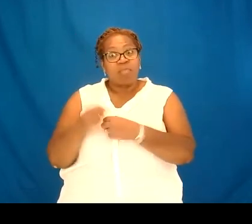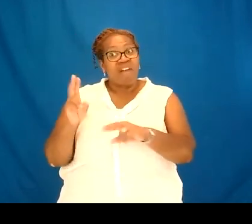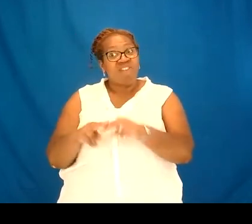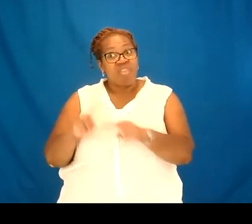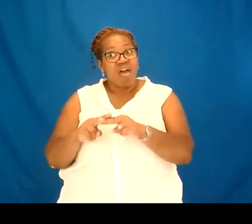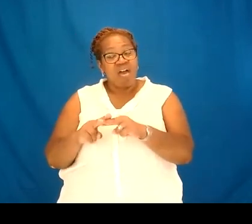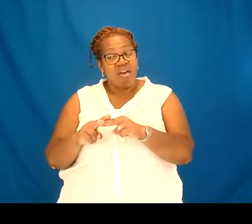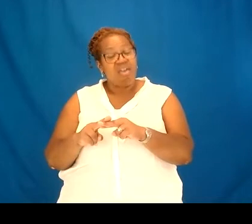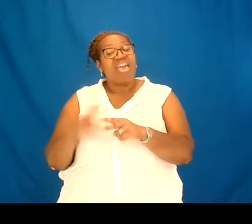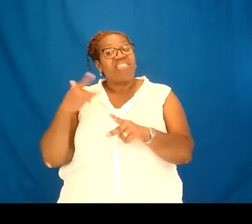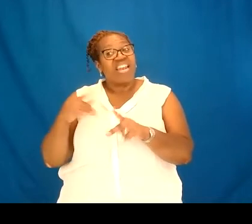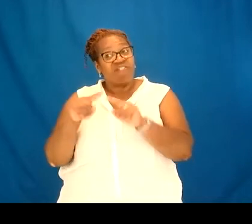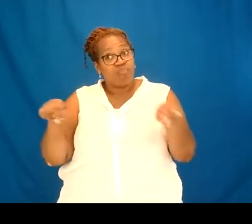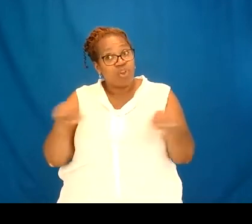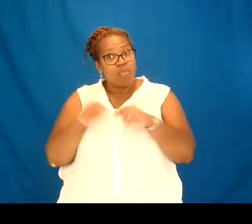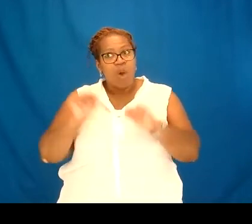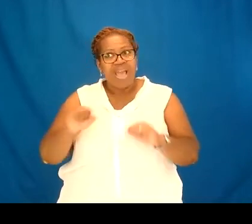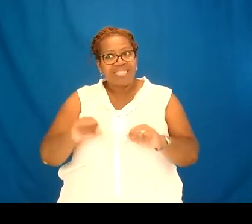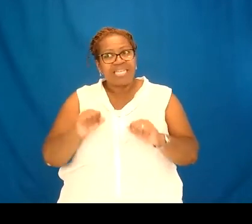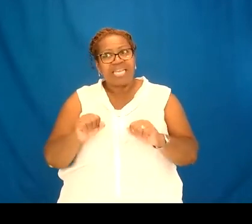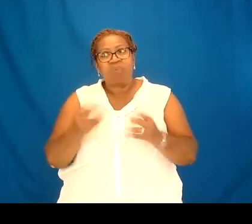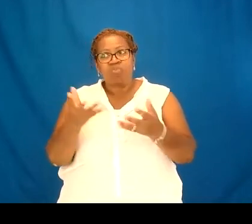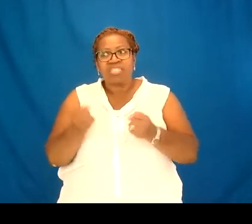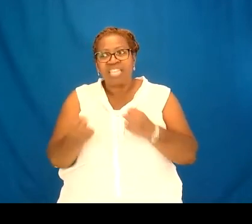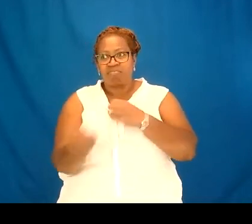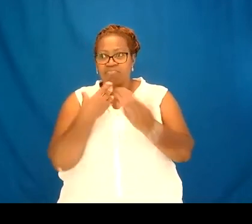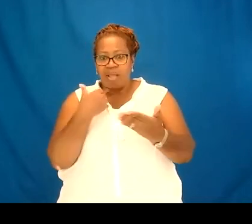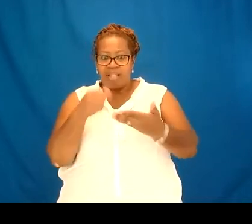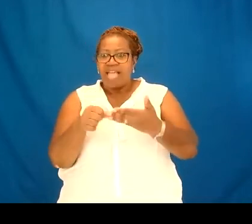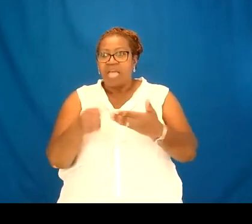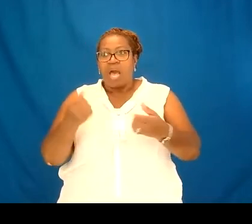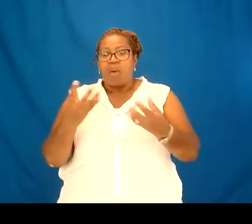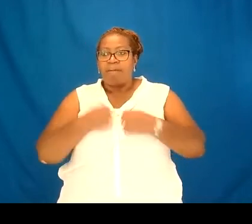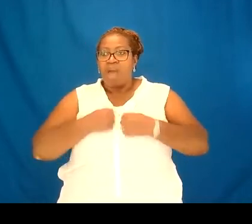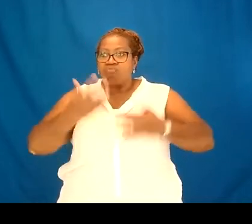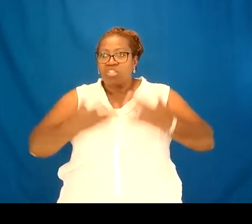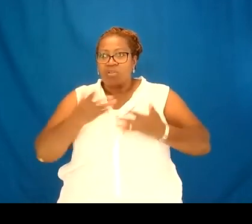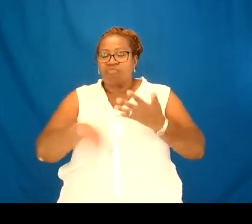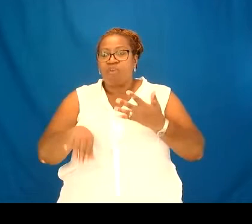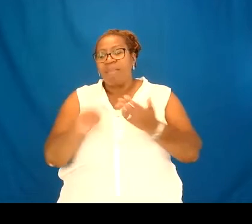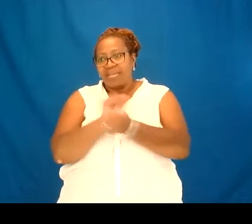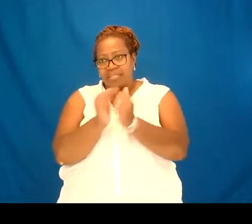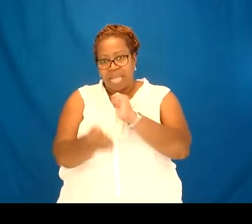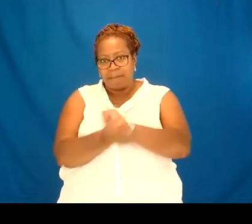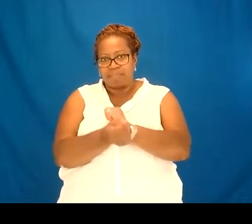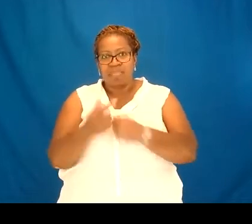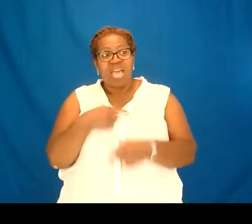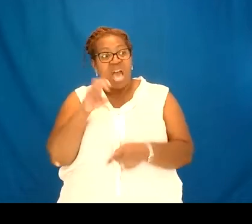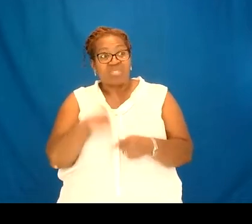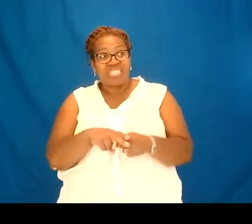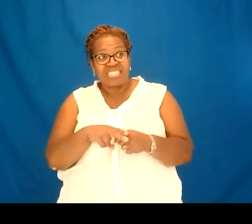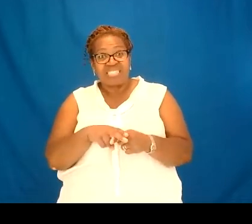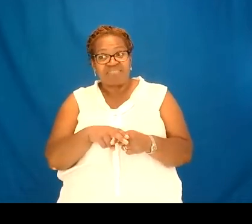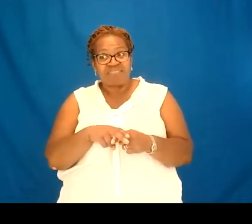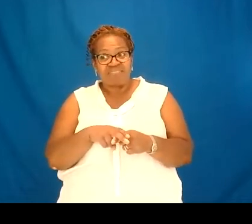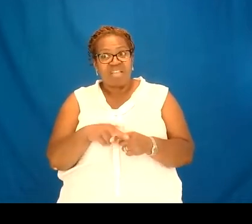envelope that would make him so proud of me. My heart started beating loudly because I remember sleepless